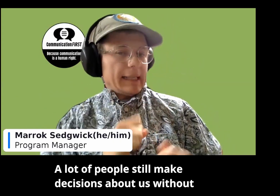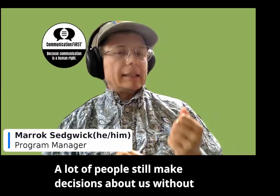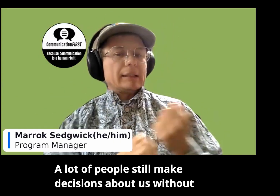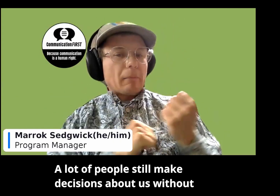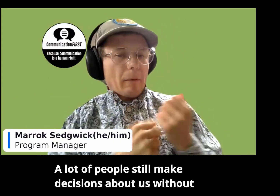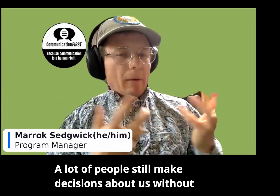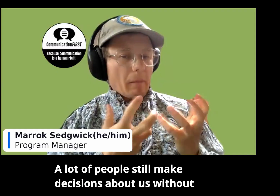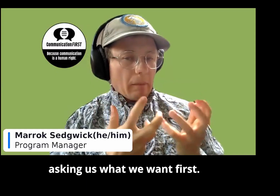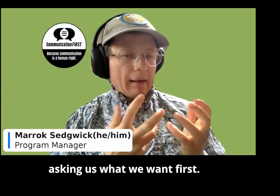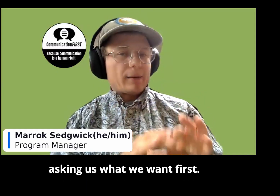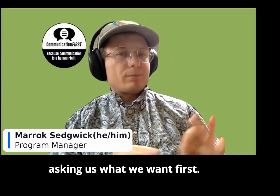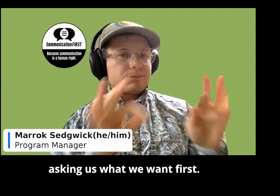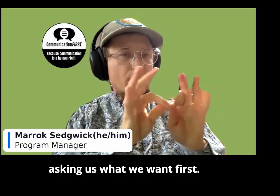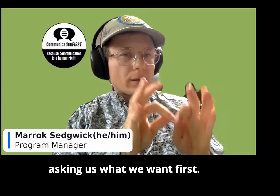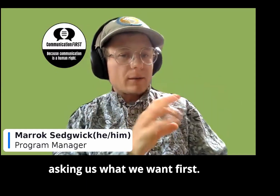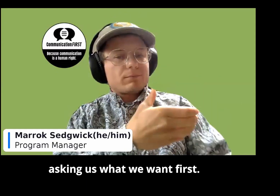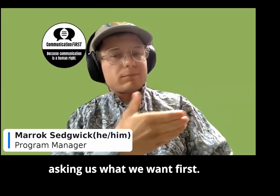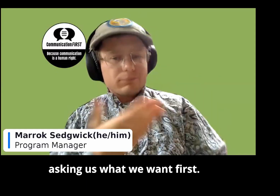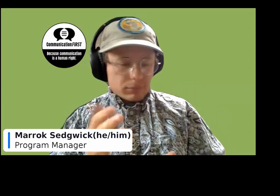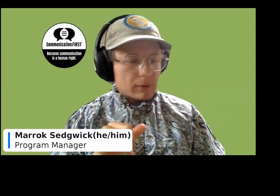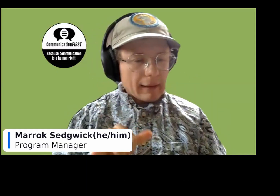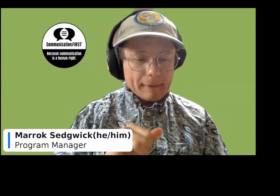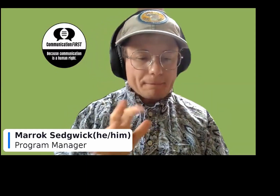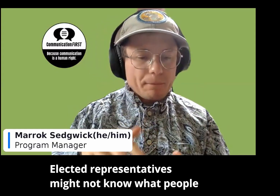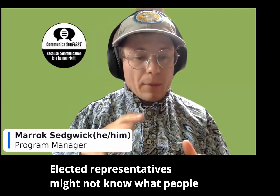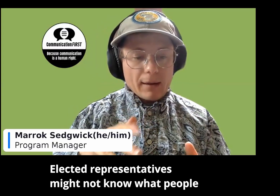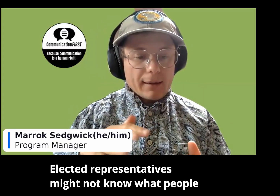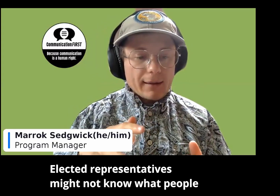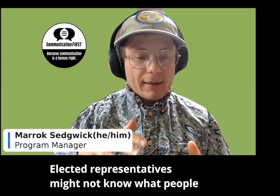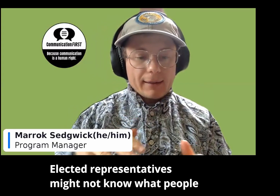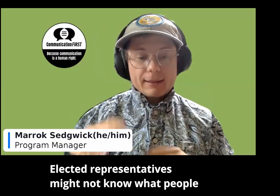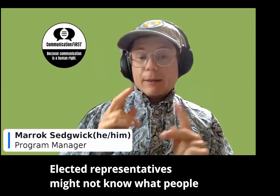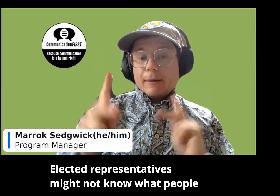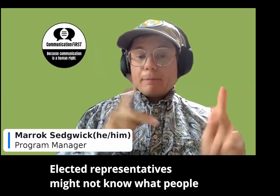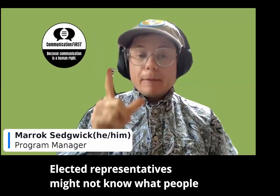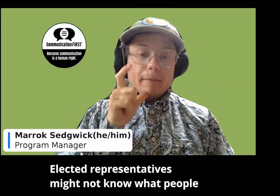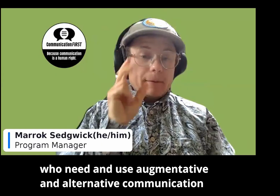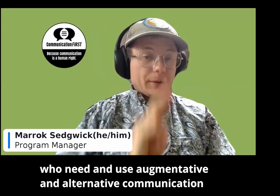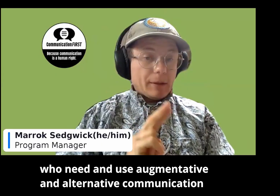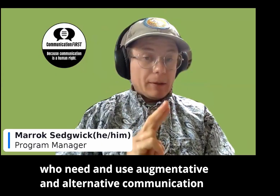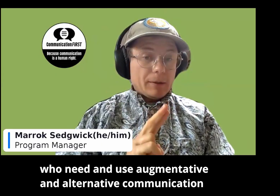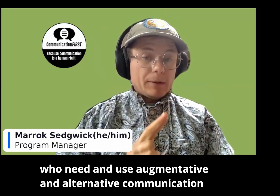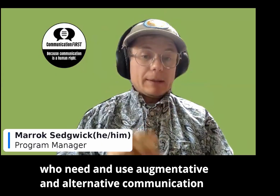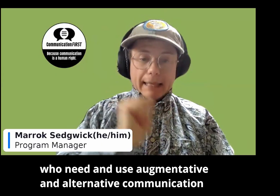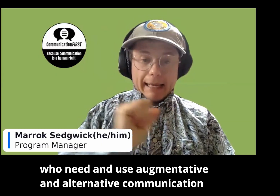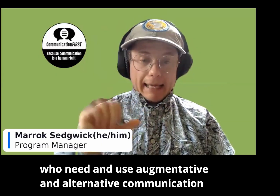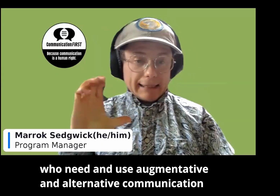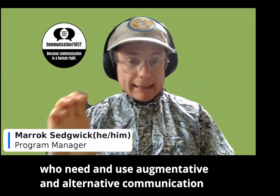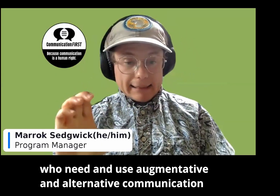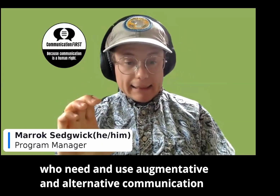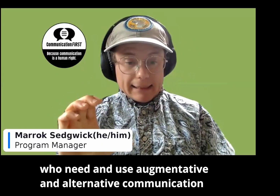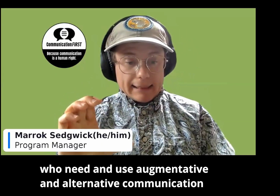still make decisions about us without asking us what we want first. Elected representatives might not know what people who need and use augmentative